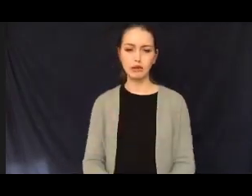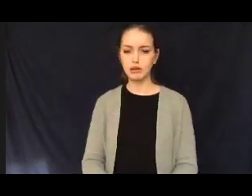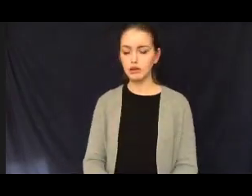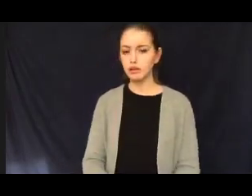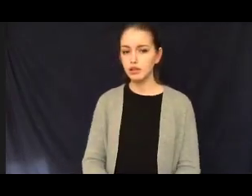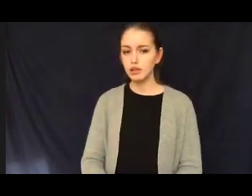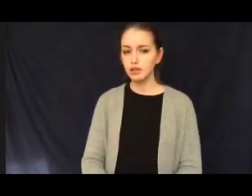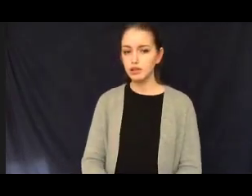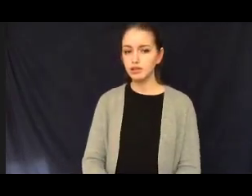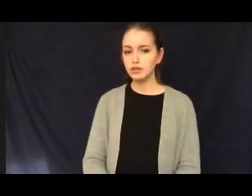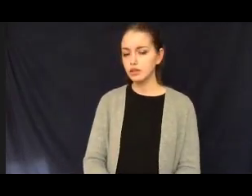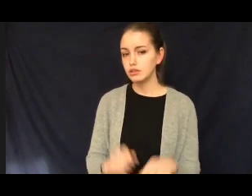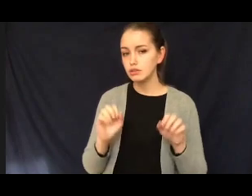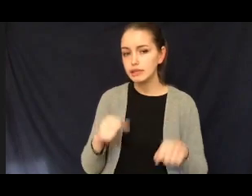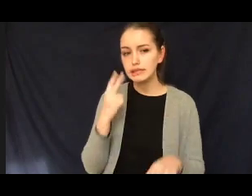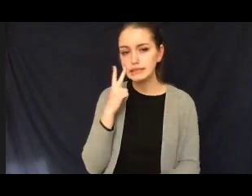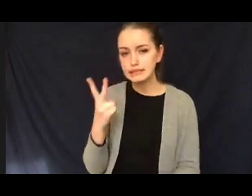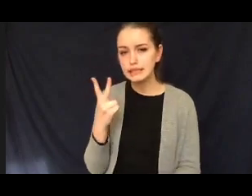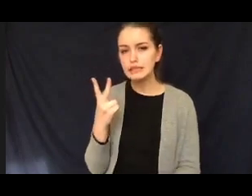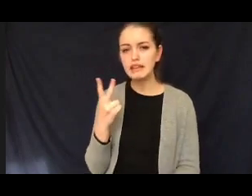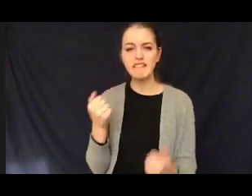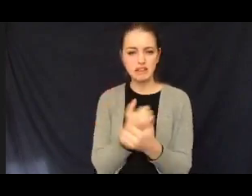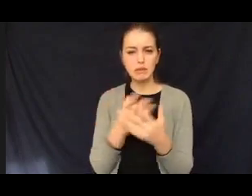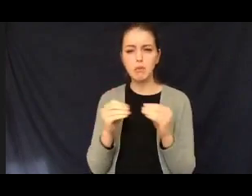They'll be able to see the etchings a little bit better.